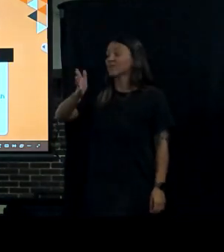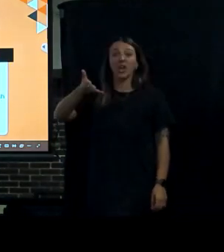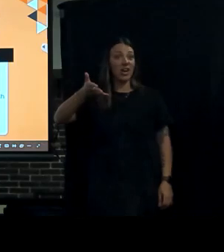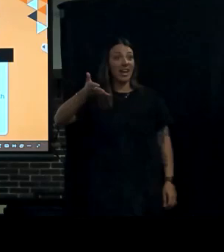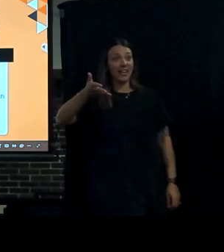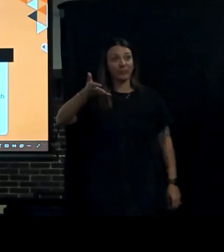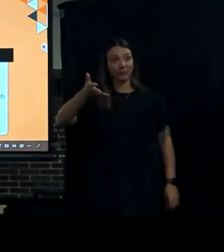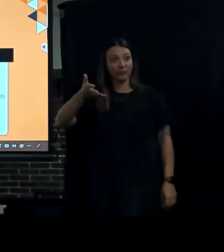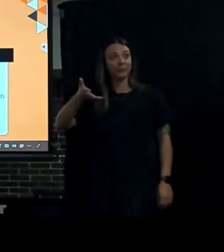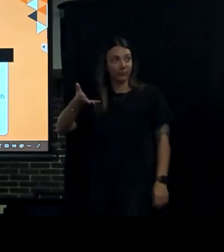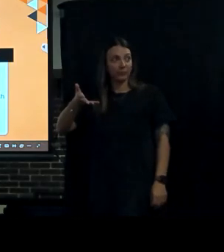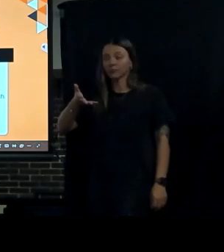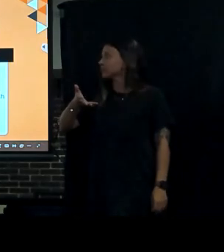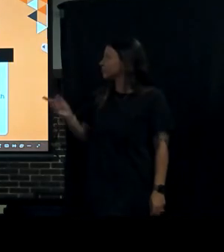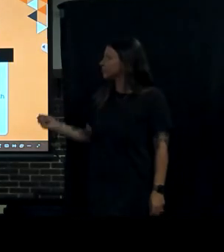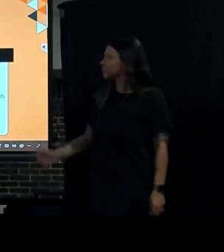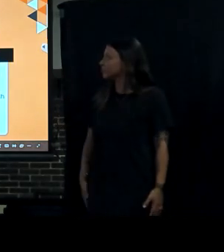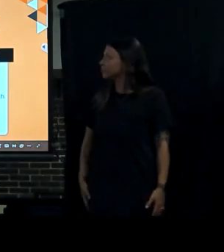5th grade,